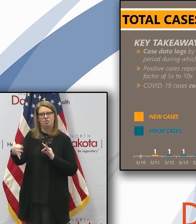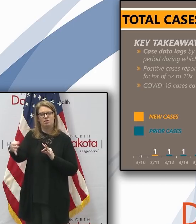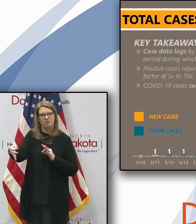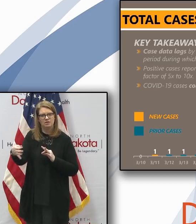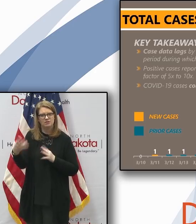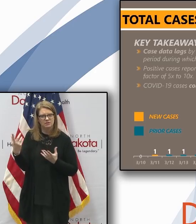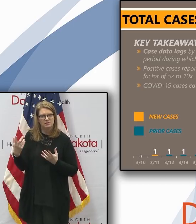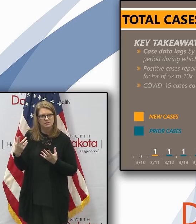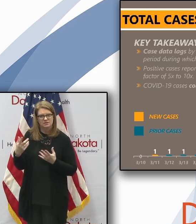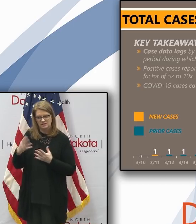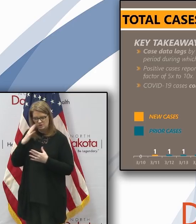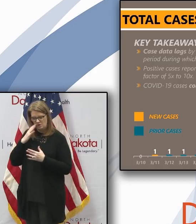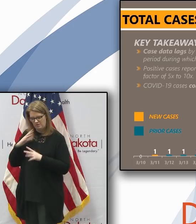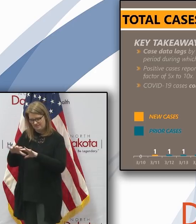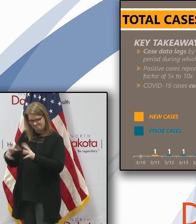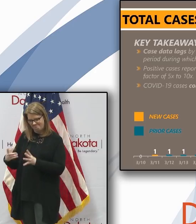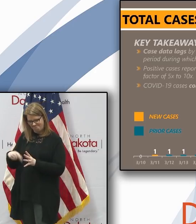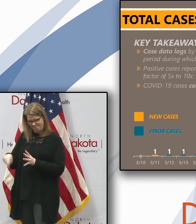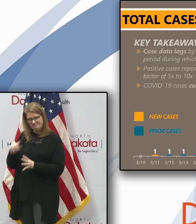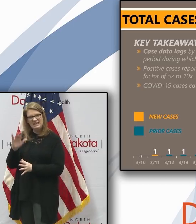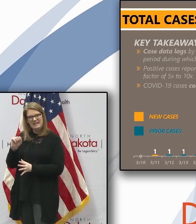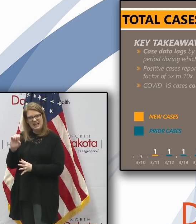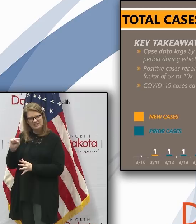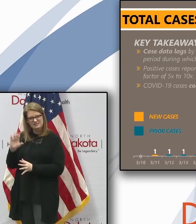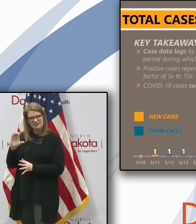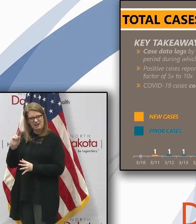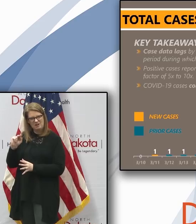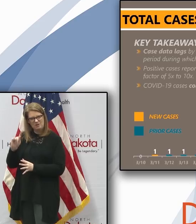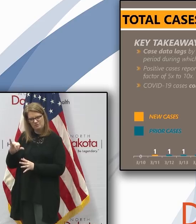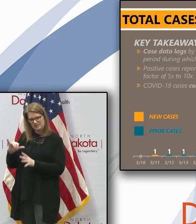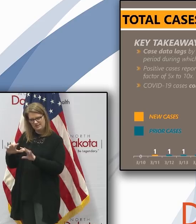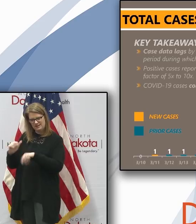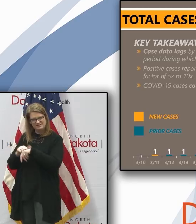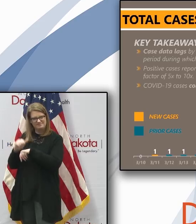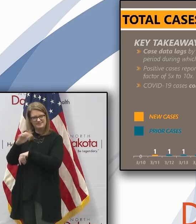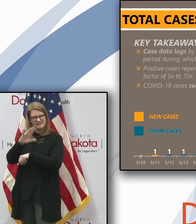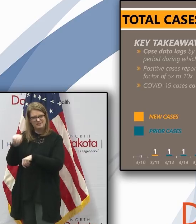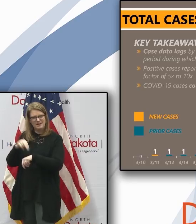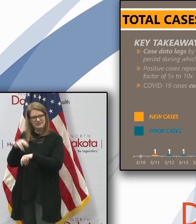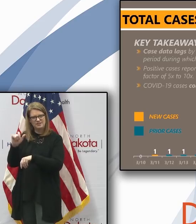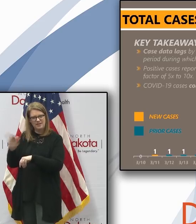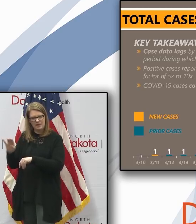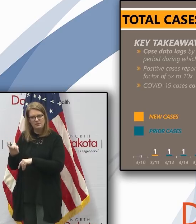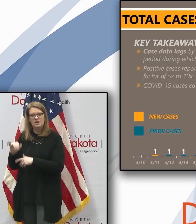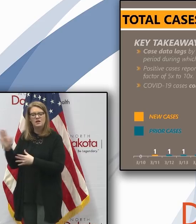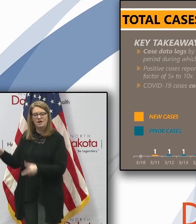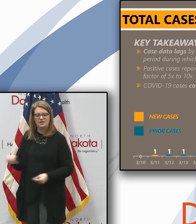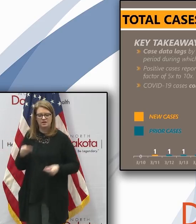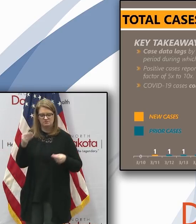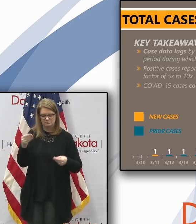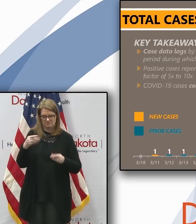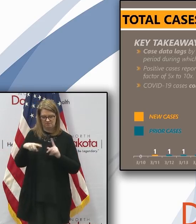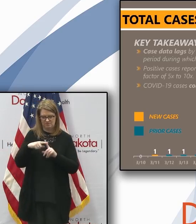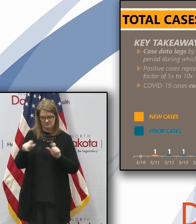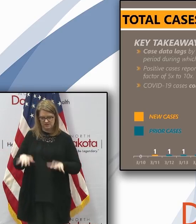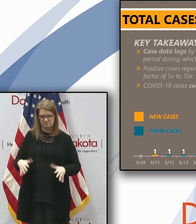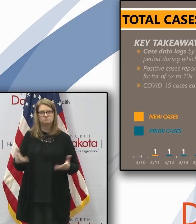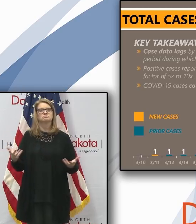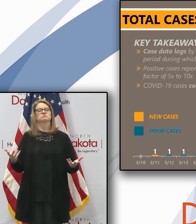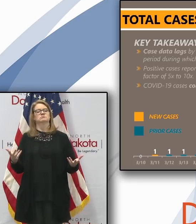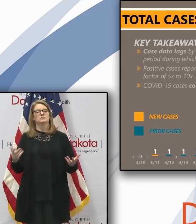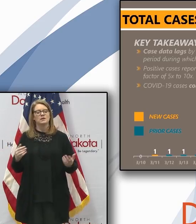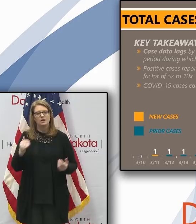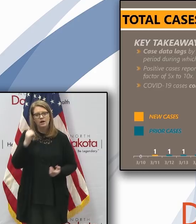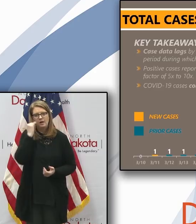case with the stuff that's sent to the national lab. But then and then the test comes back positive. So it's latent. That is, if